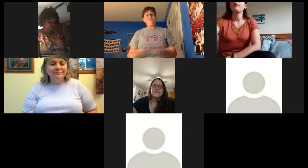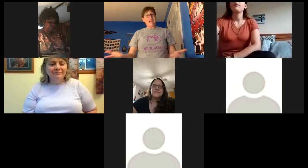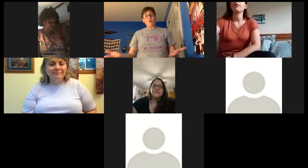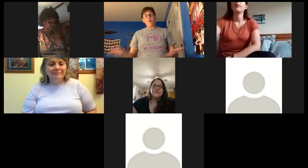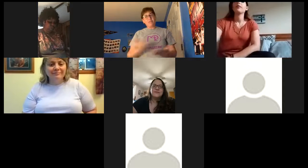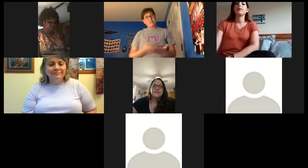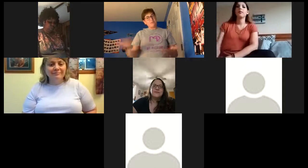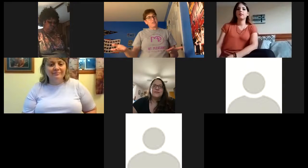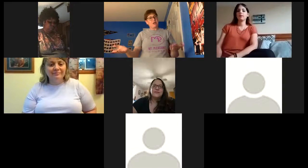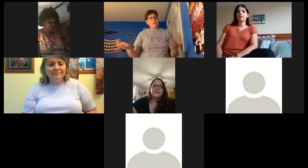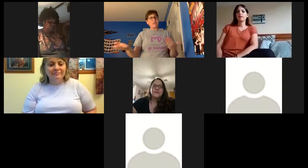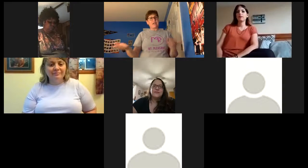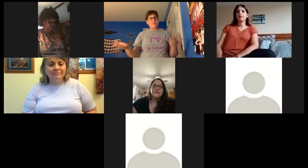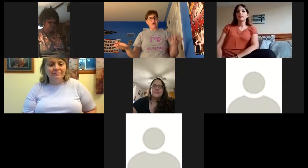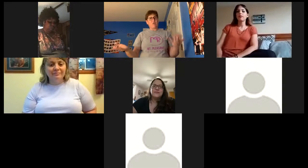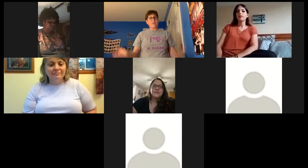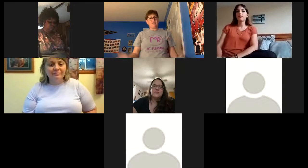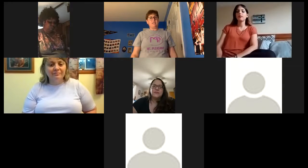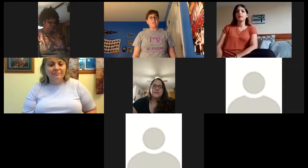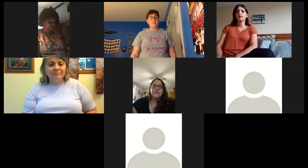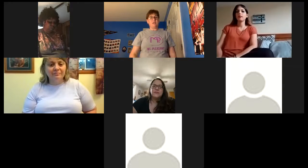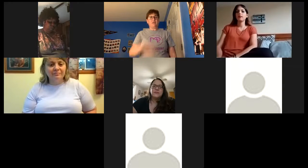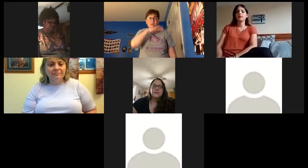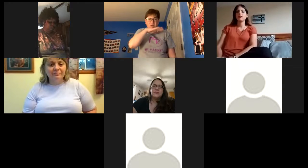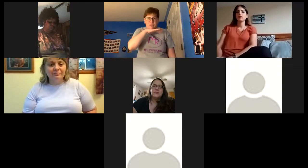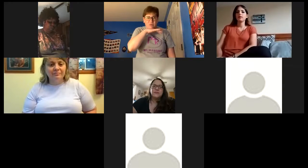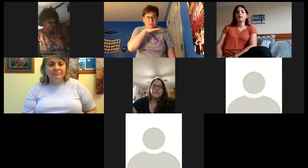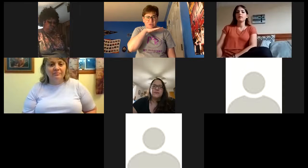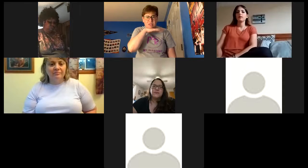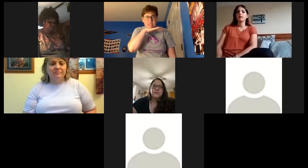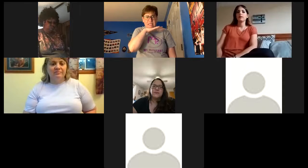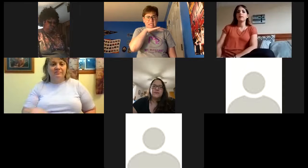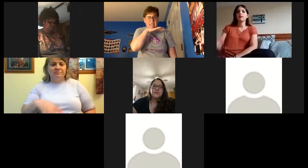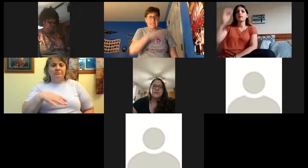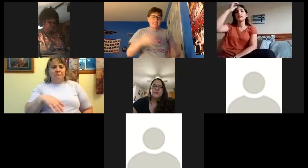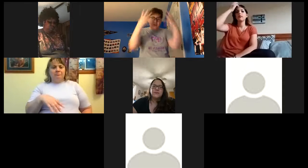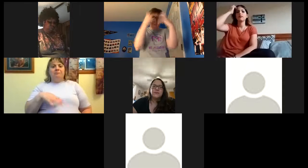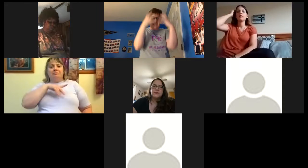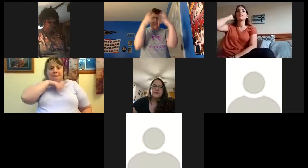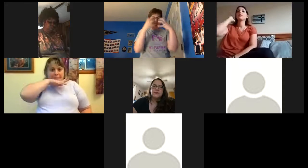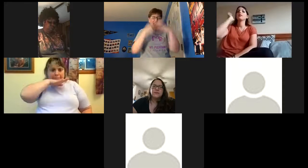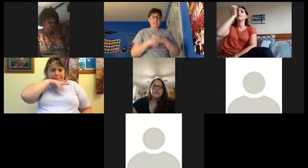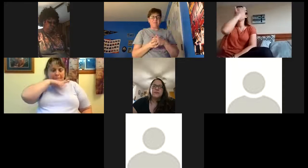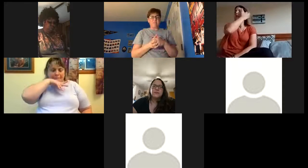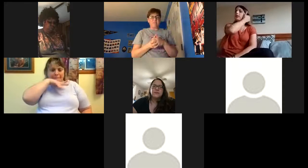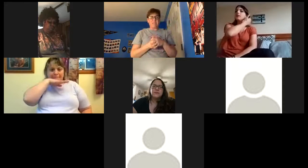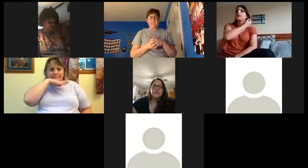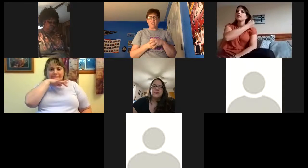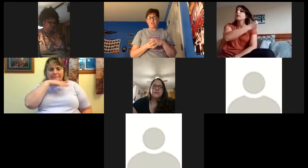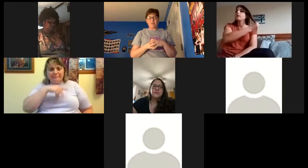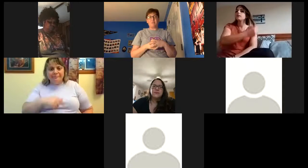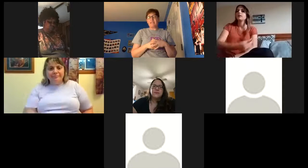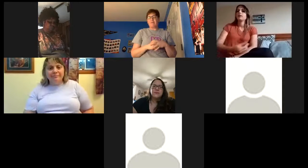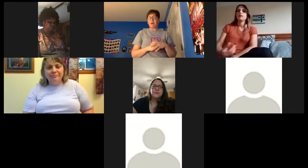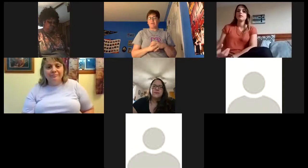maybe foul is supposed to go with like a foul word that you said. So you might go, oh, that was the wrong thing to say, you know, and just kind of get that little bit of an